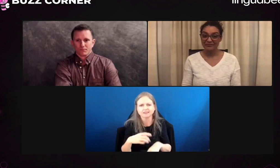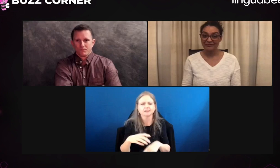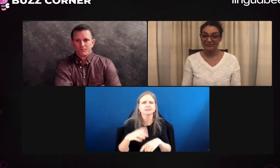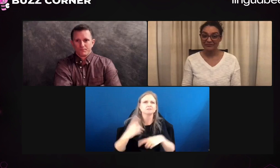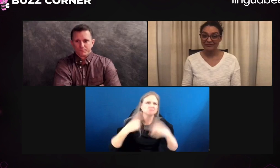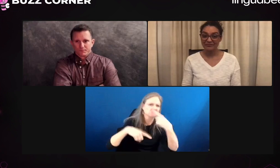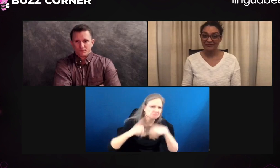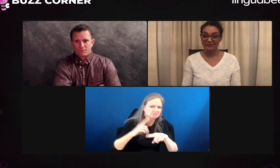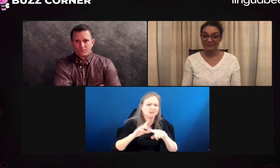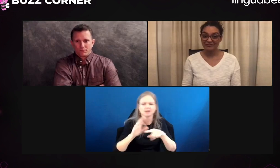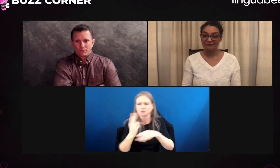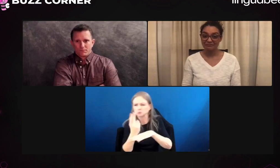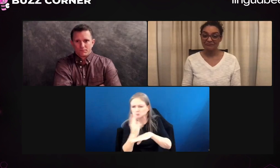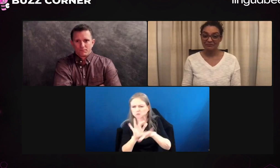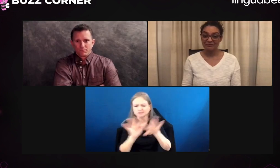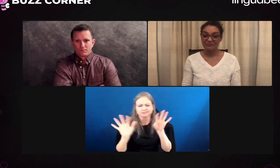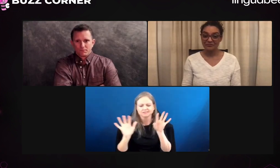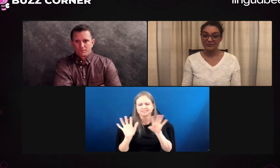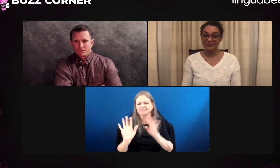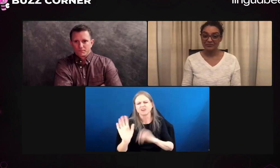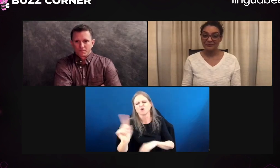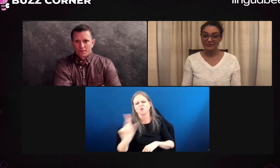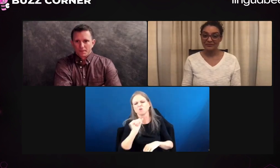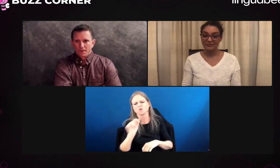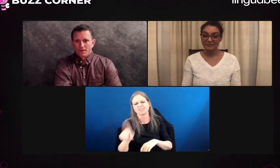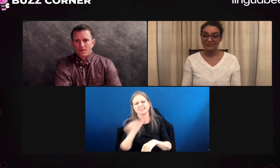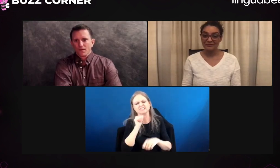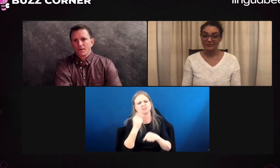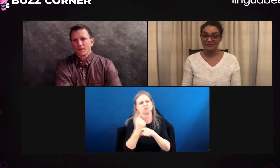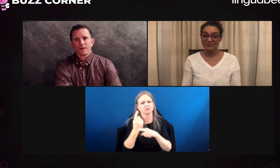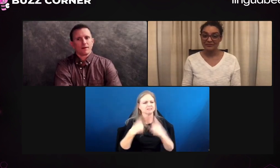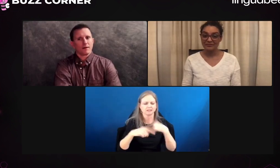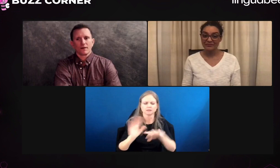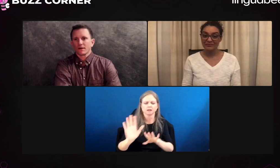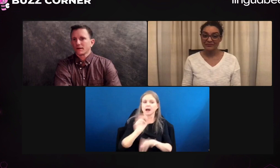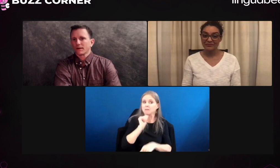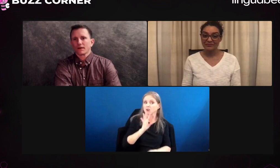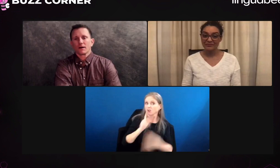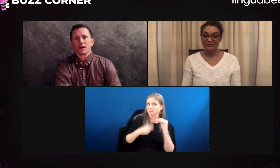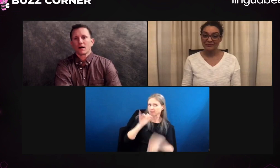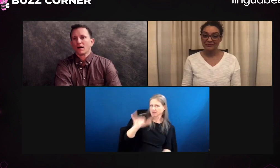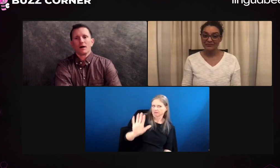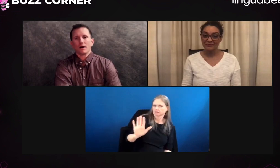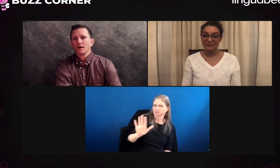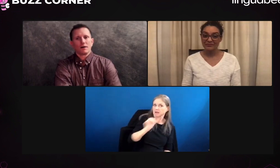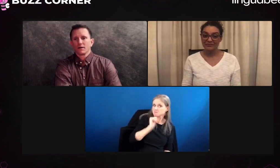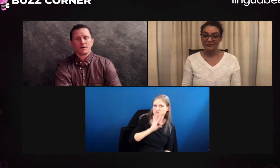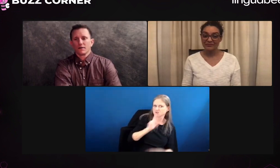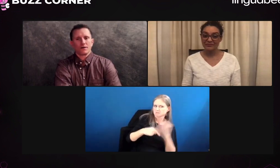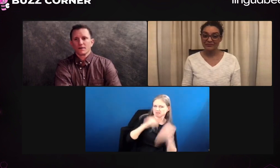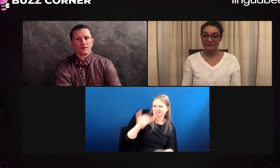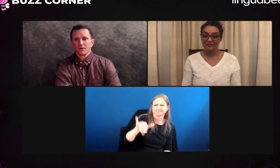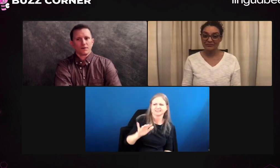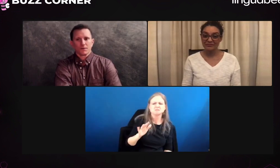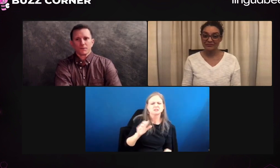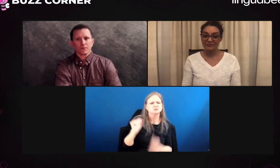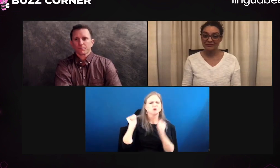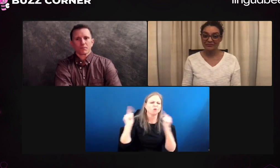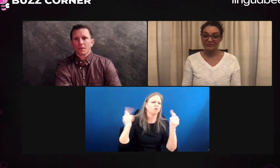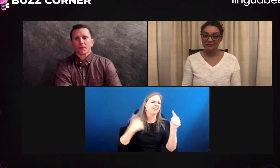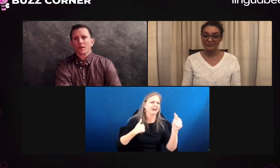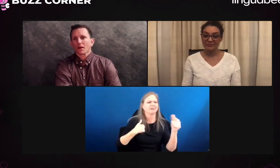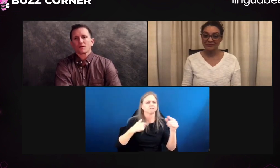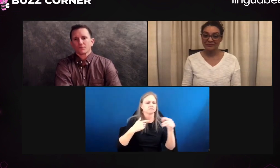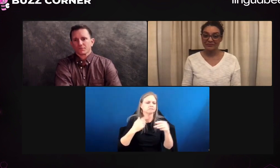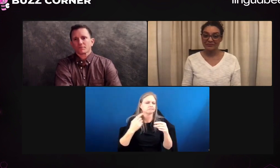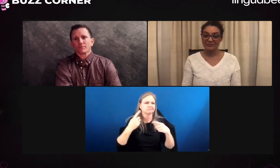no, like for example, criticizing an interpreter's sign or the way that they may use sign and or indicating to an interpreter